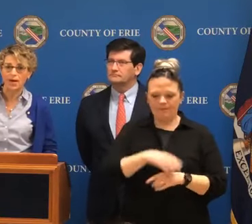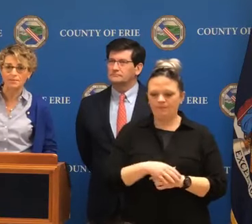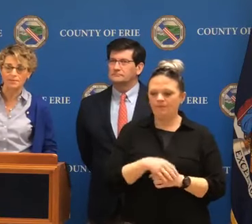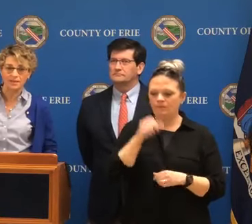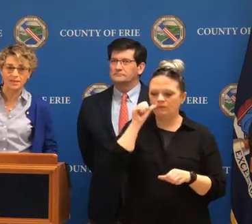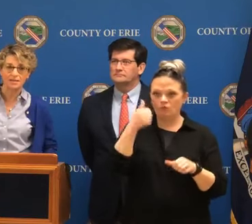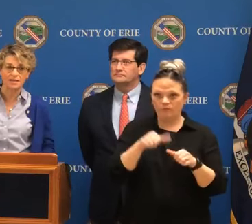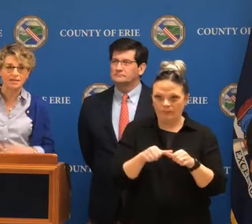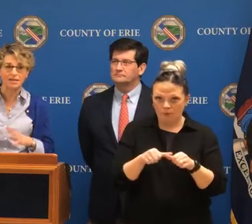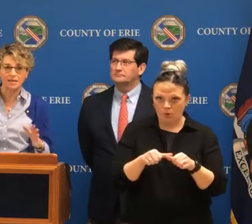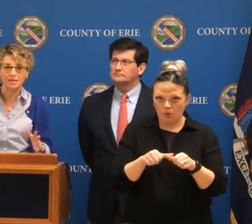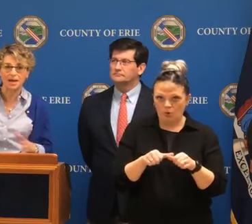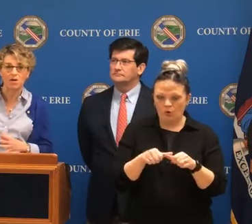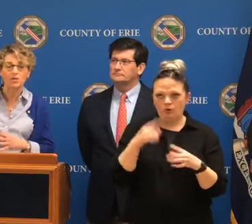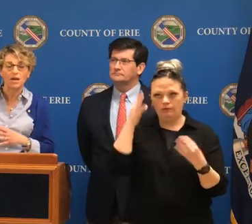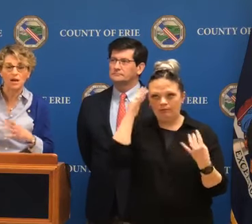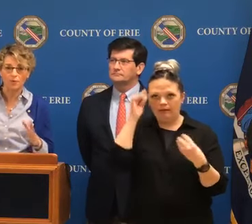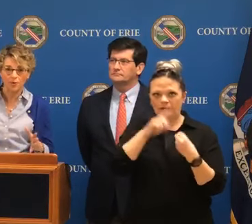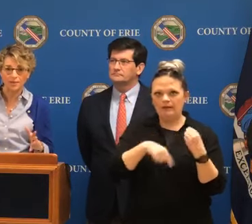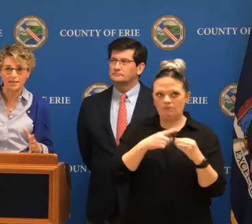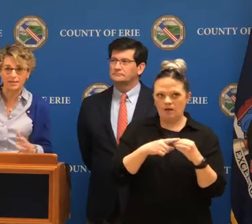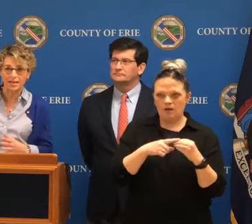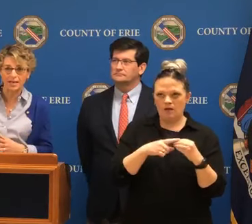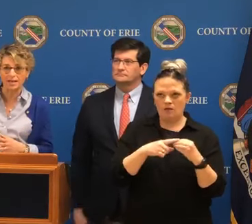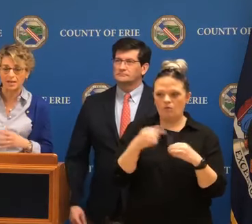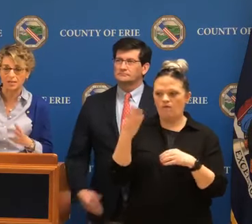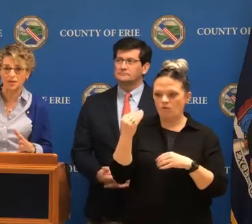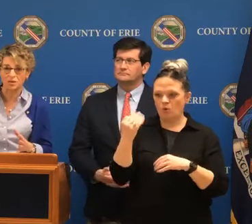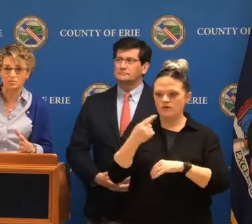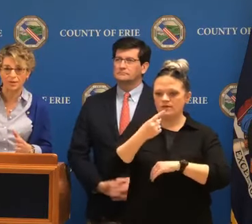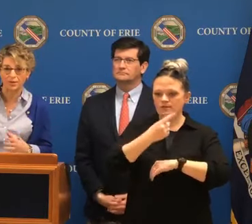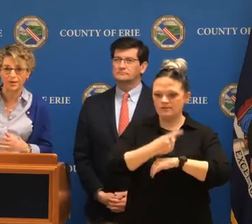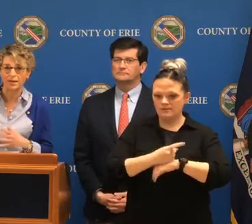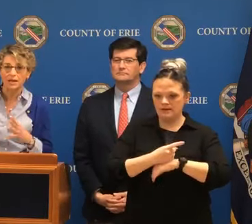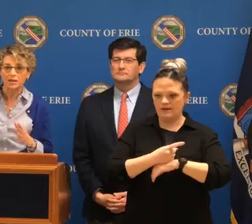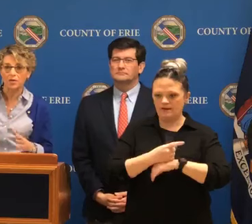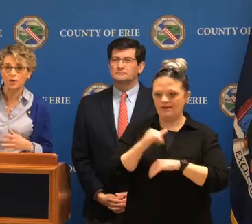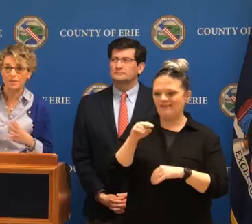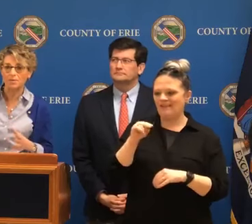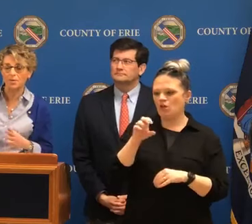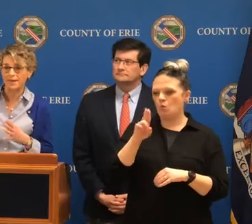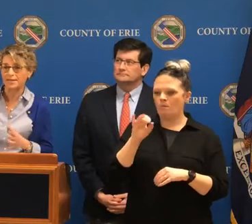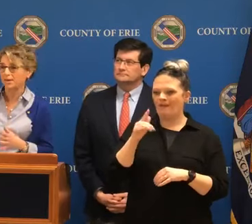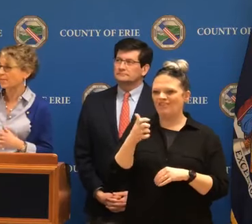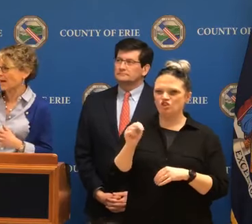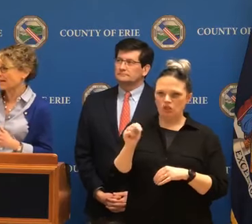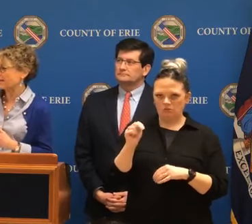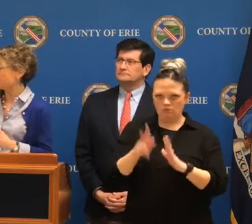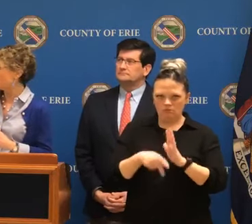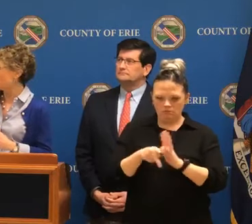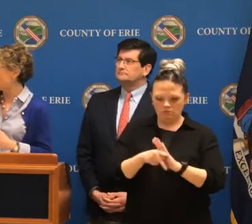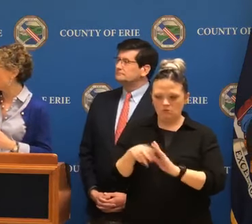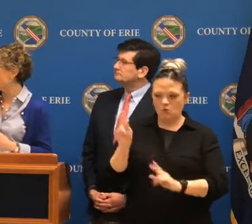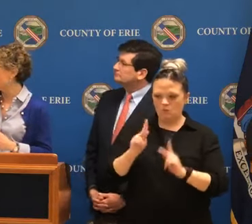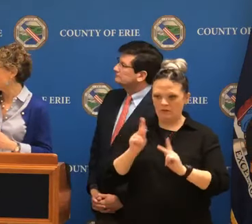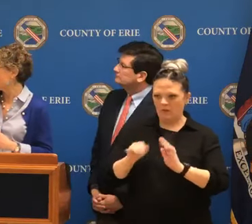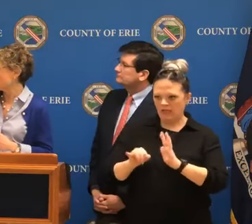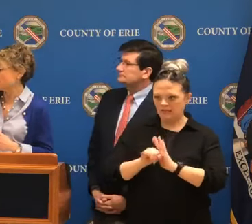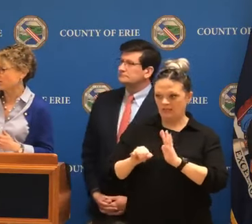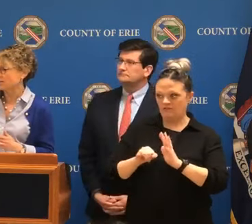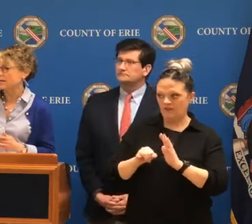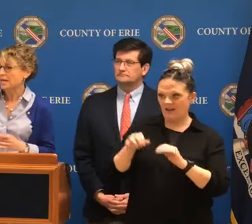remember, this is thinking about a 14-day incubation period. So if people have identified that they were in one